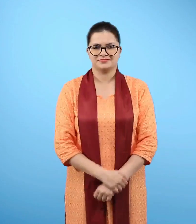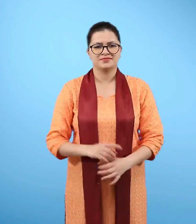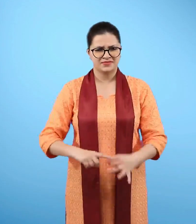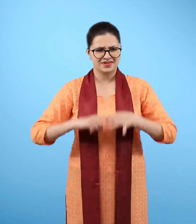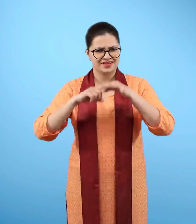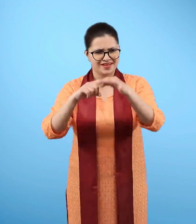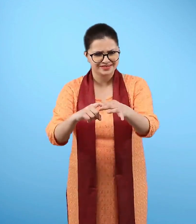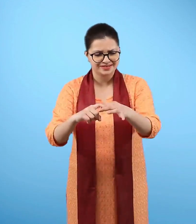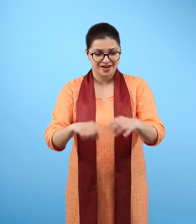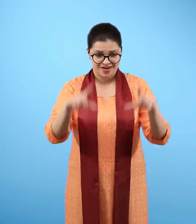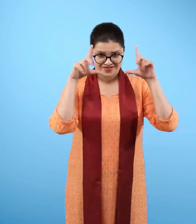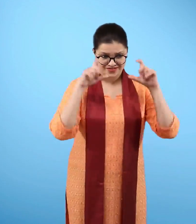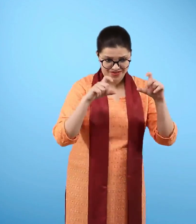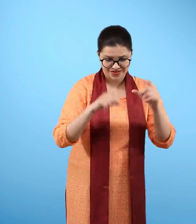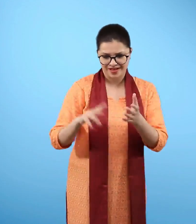Match the map and the photo.